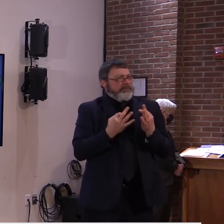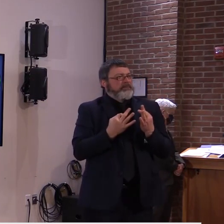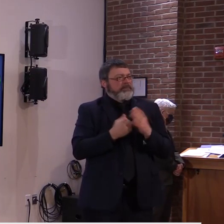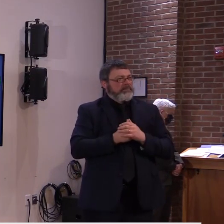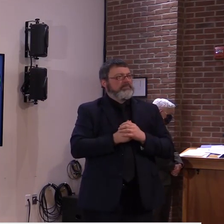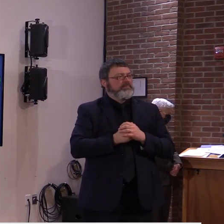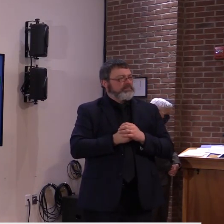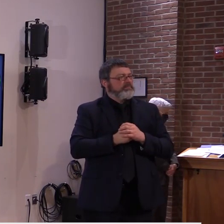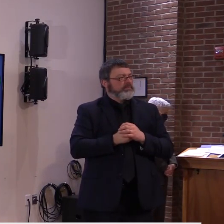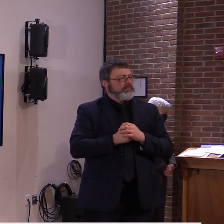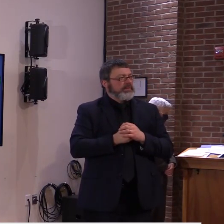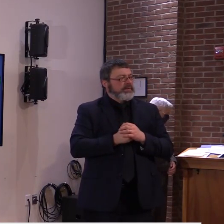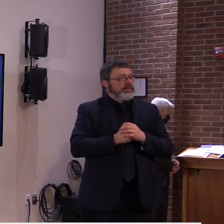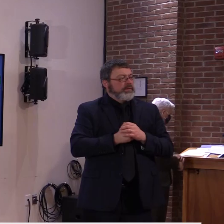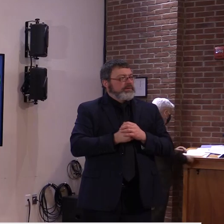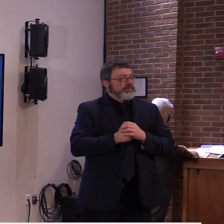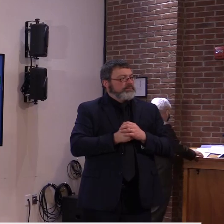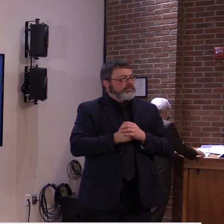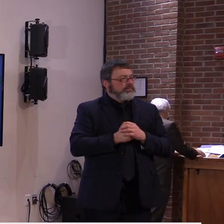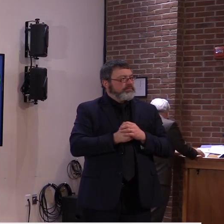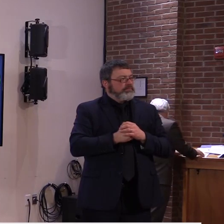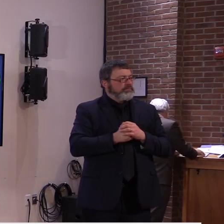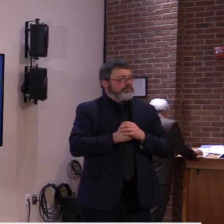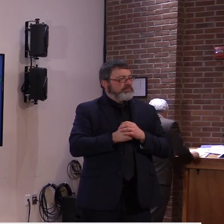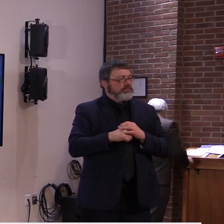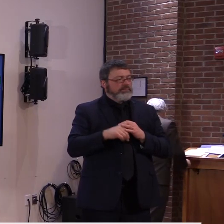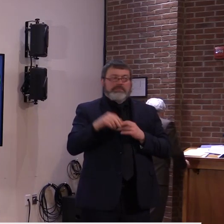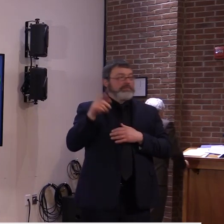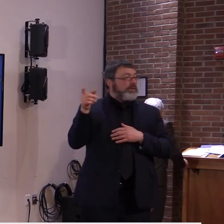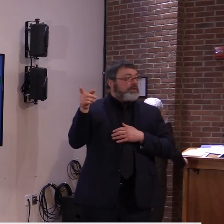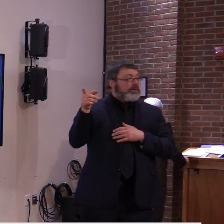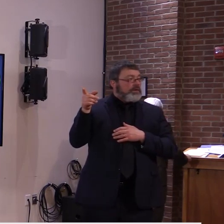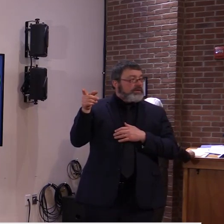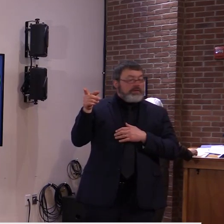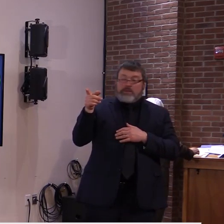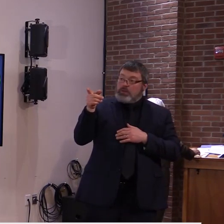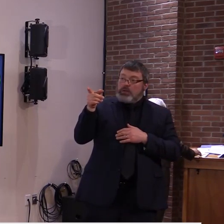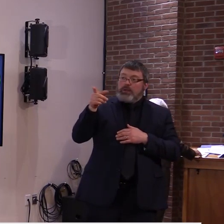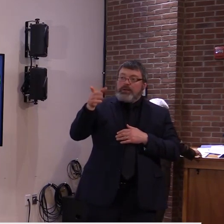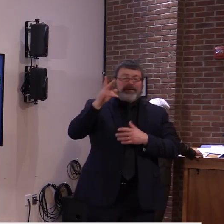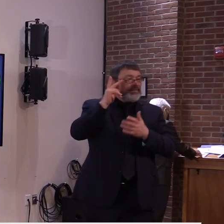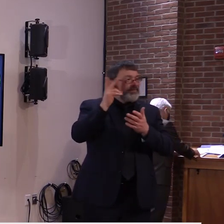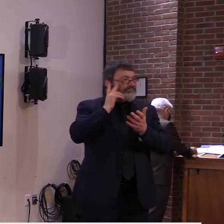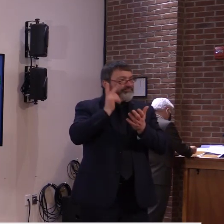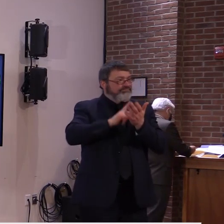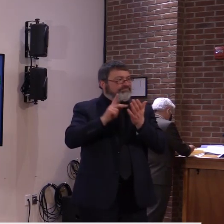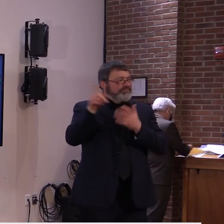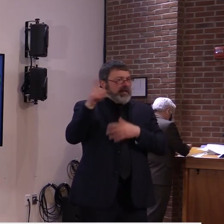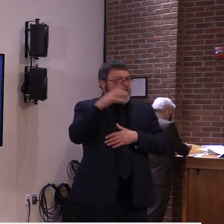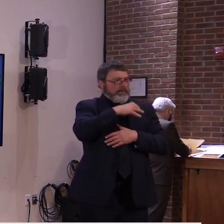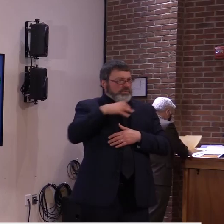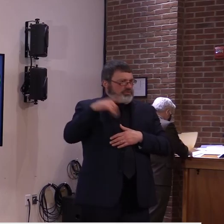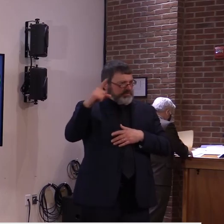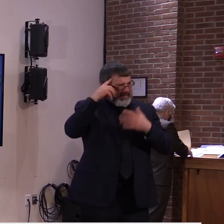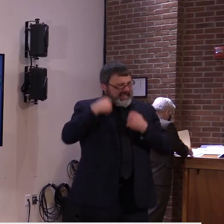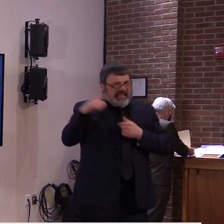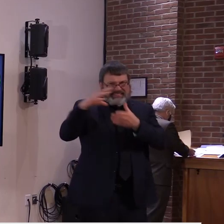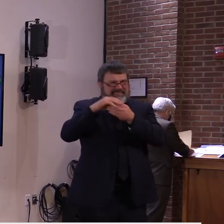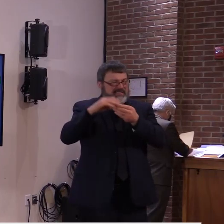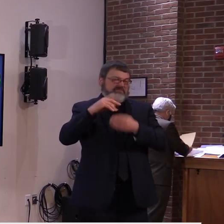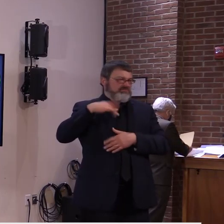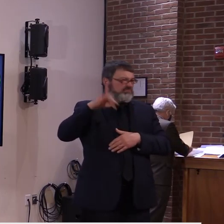Commissioner Squirrel's comments. The effects of this pandemic are truly weighing on us all, hitting us at different